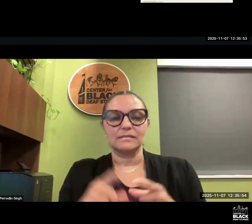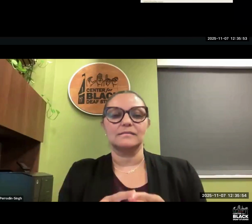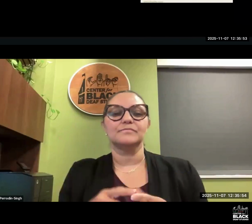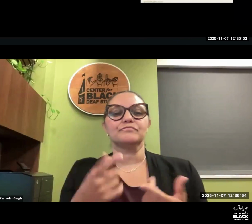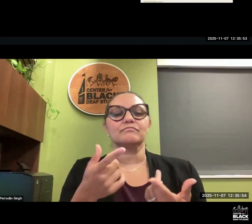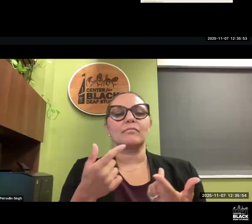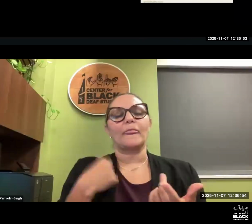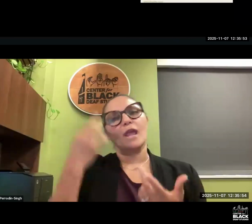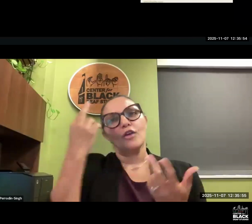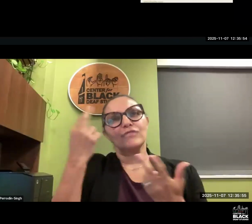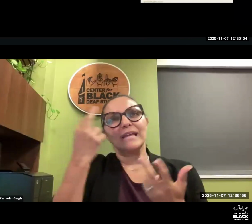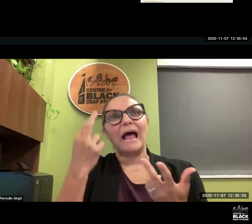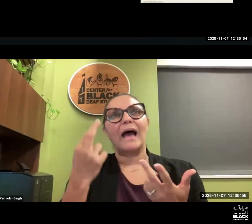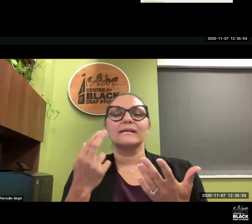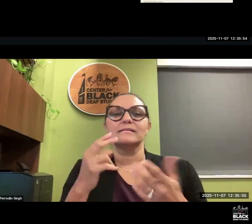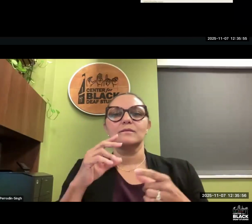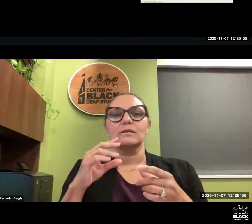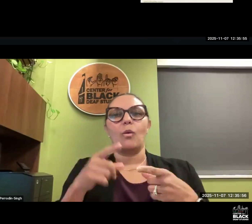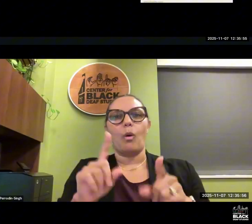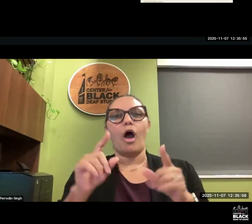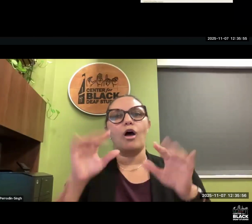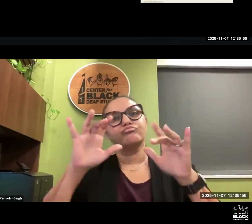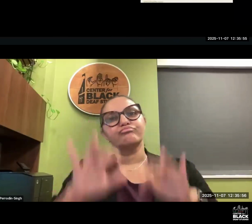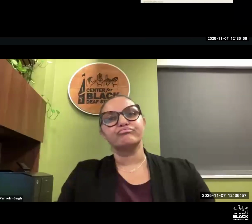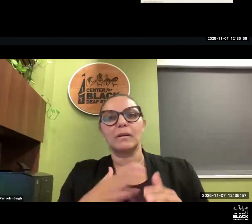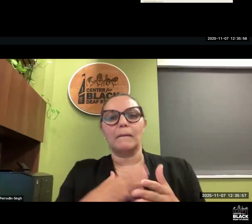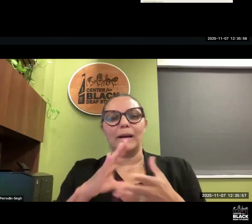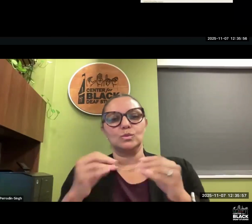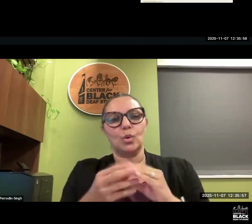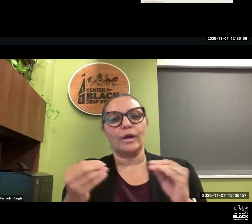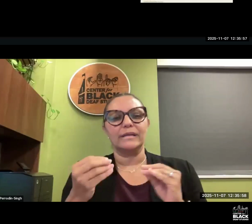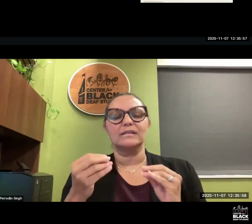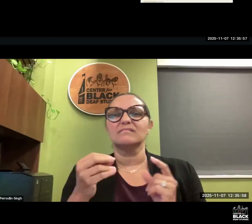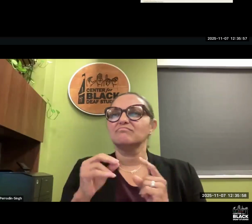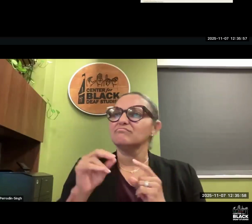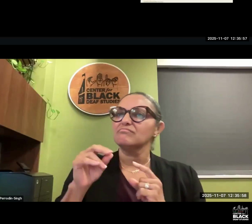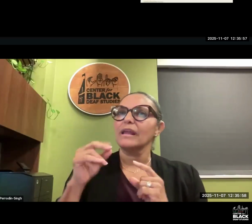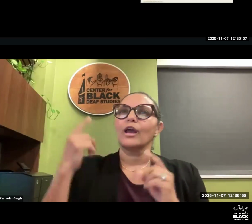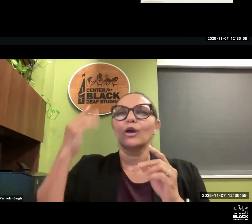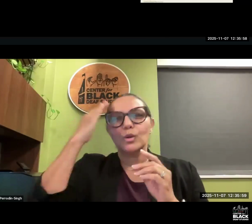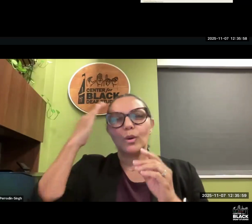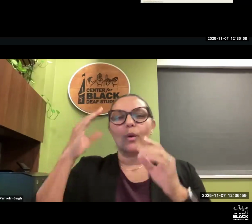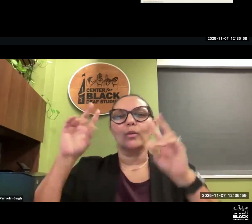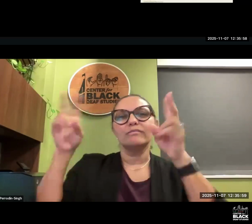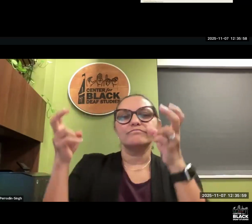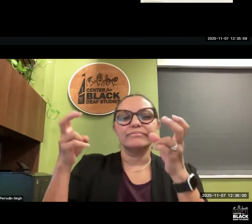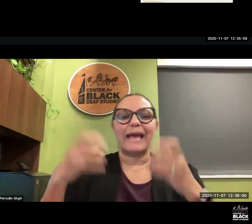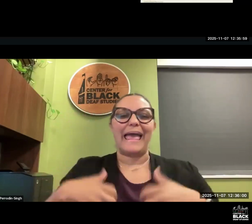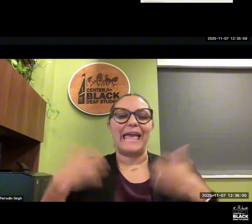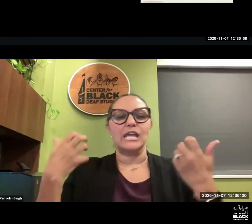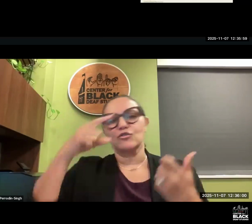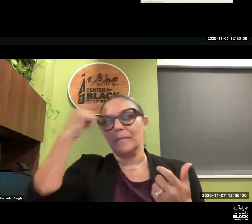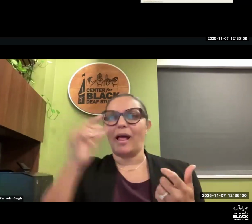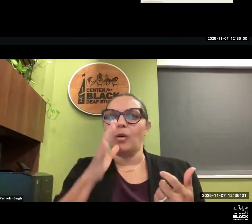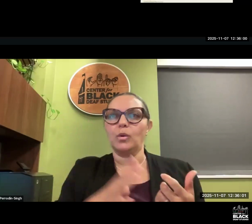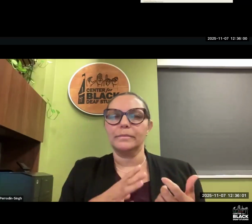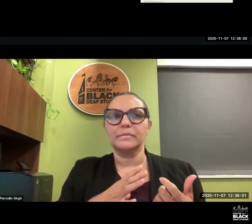To continue with my findings, I realized while I was documenting my